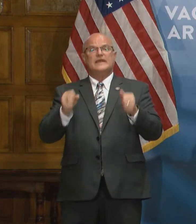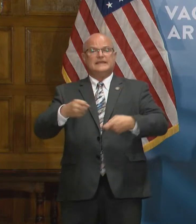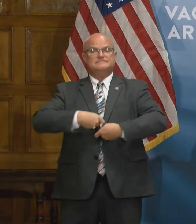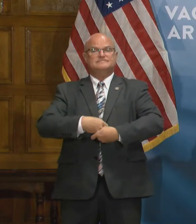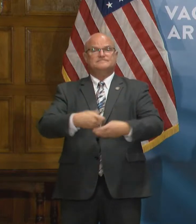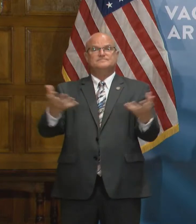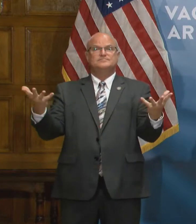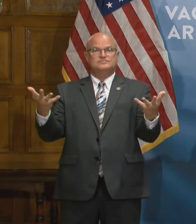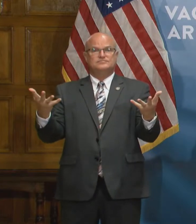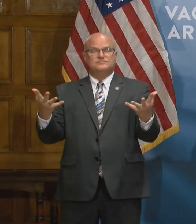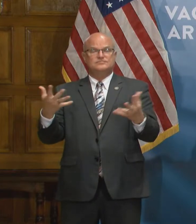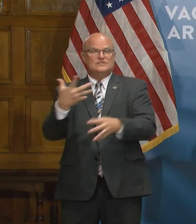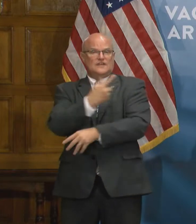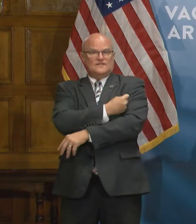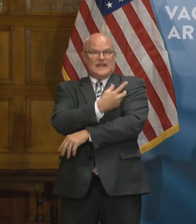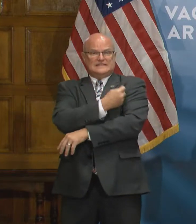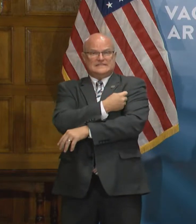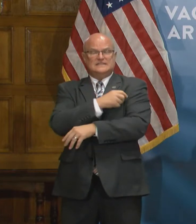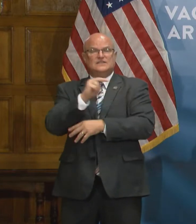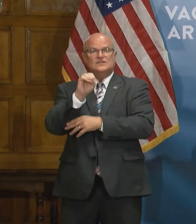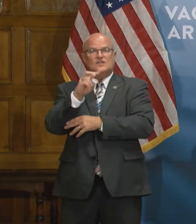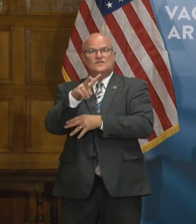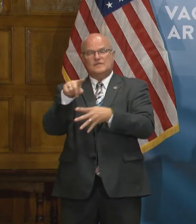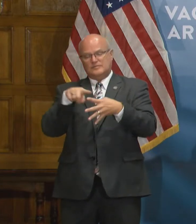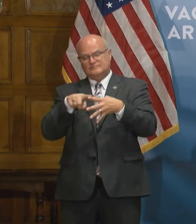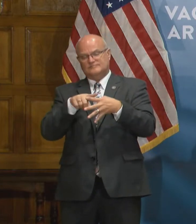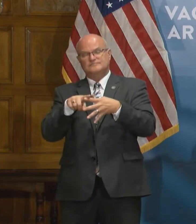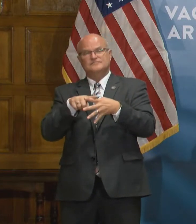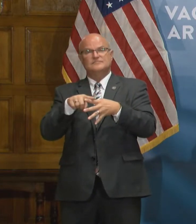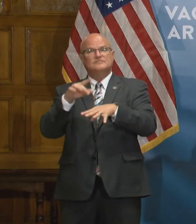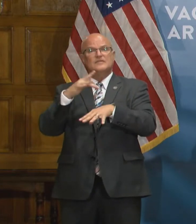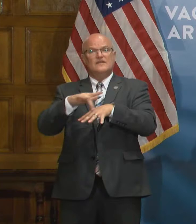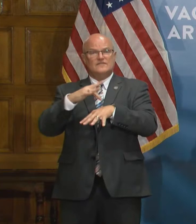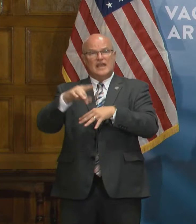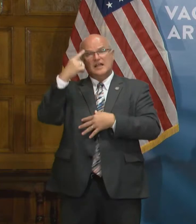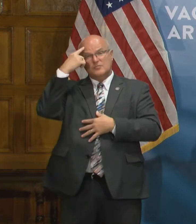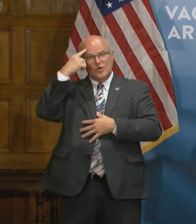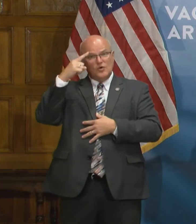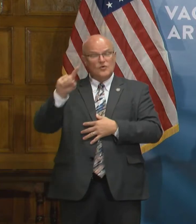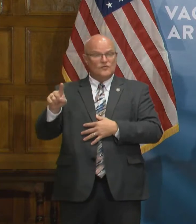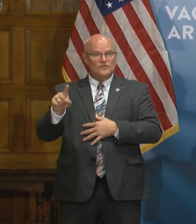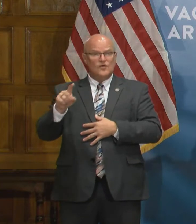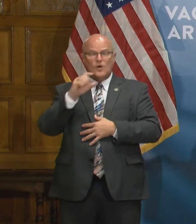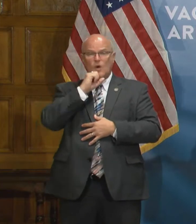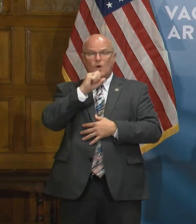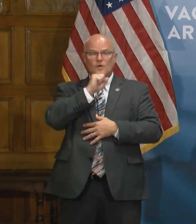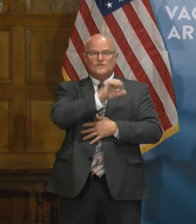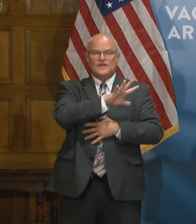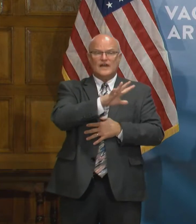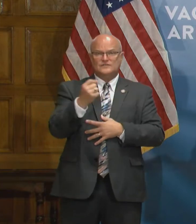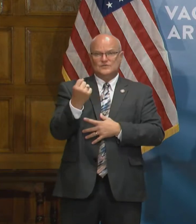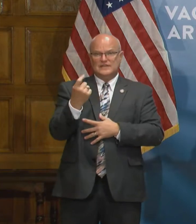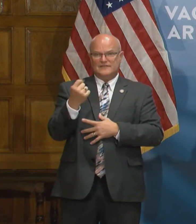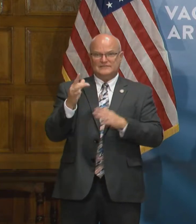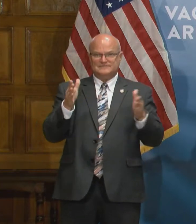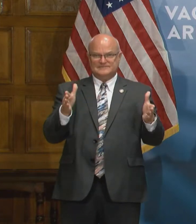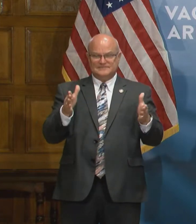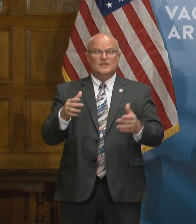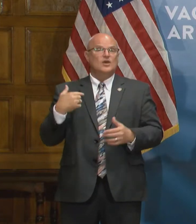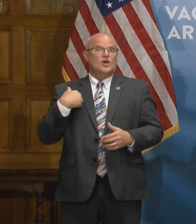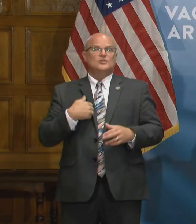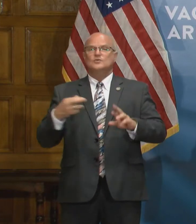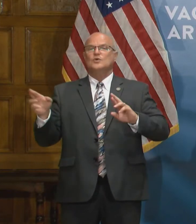distribute those vaccines and make them available for the age 5 to 11. And so